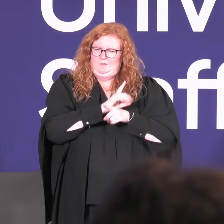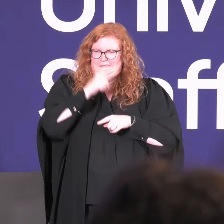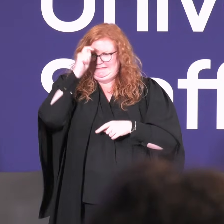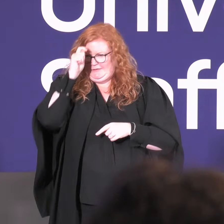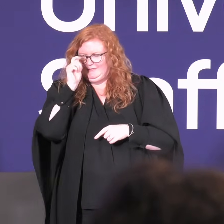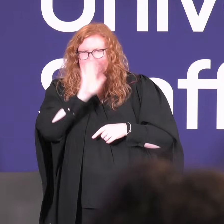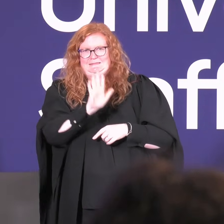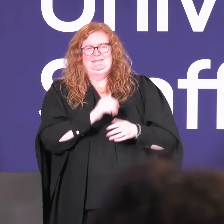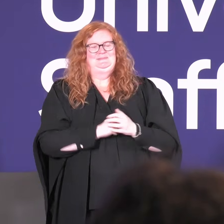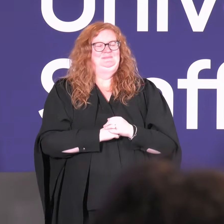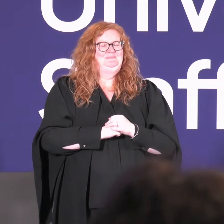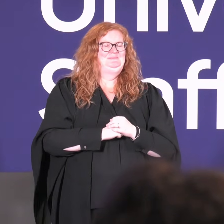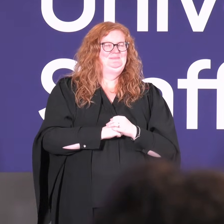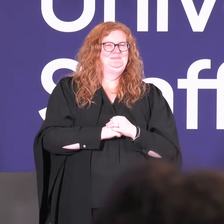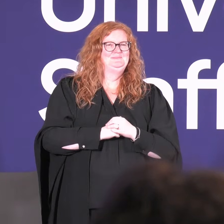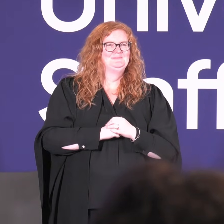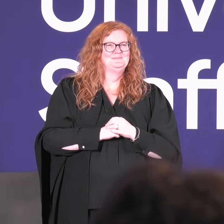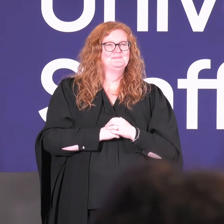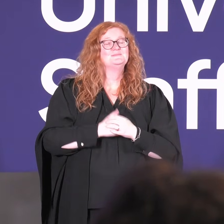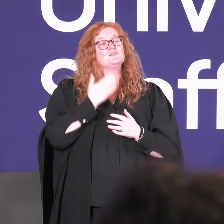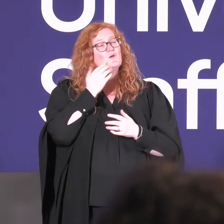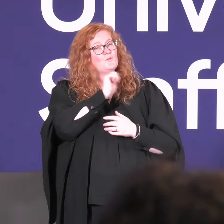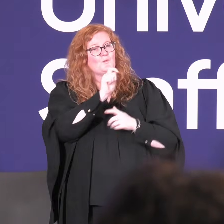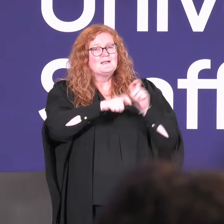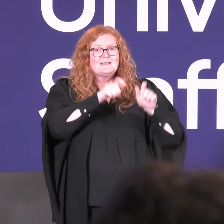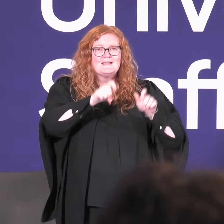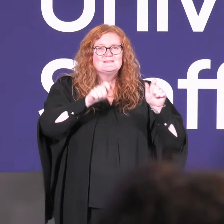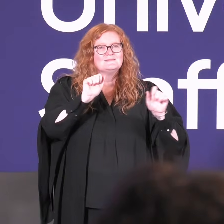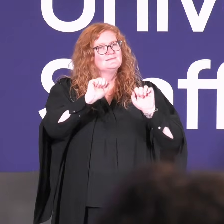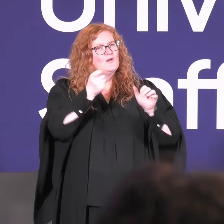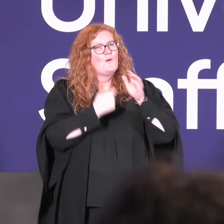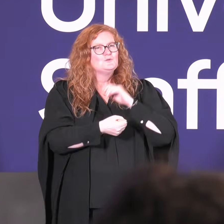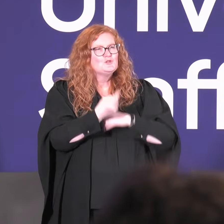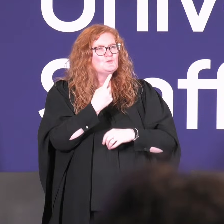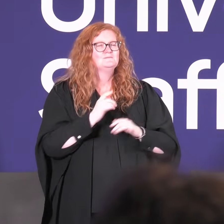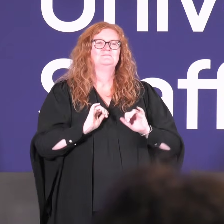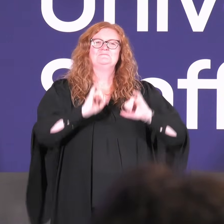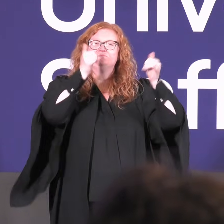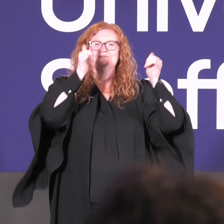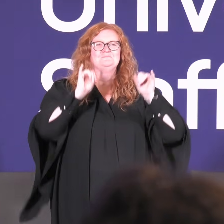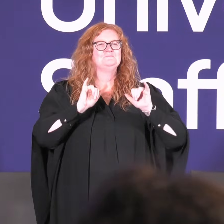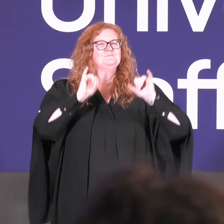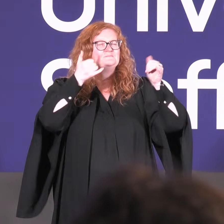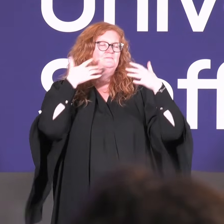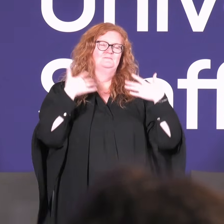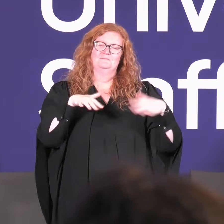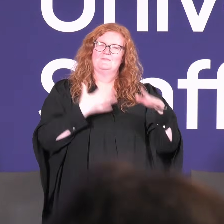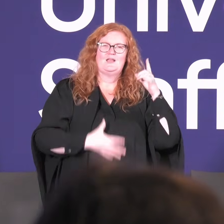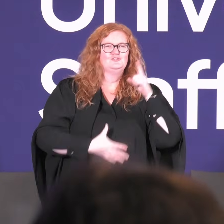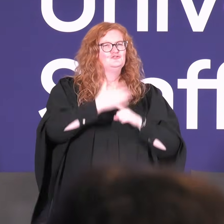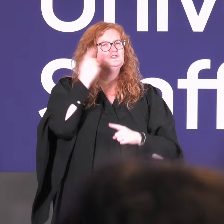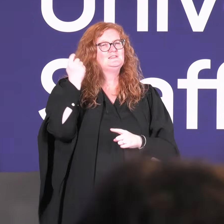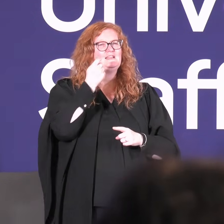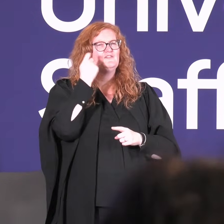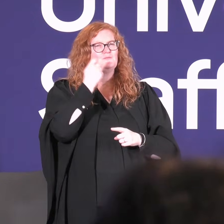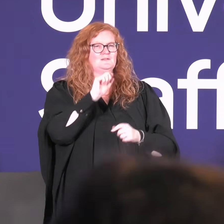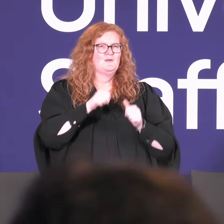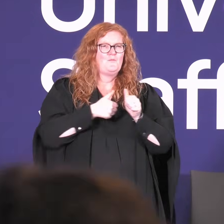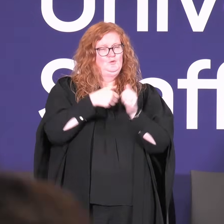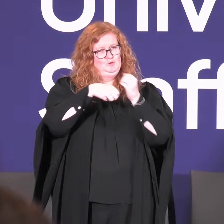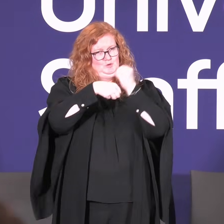day. So, guests, this is your opportunity to celebrate the amazing achievements of the person you are here with